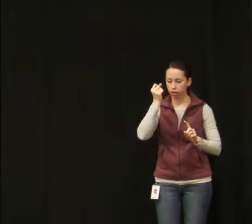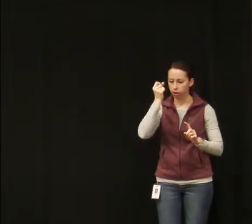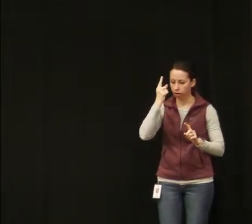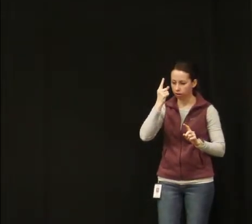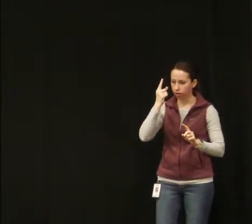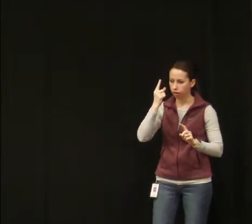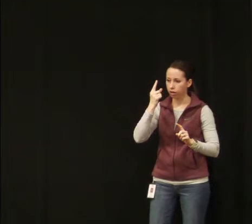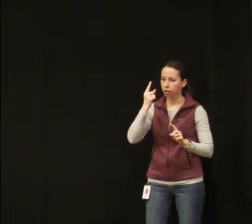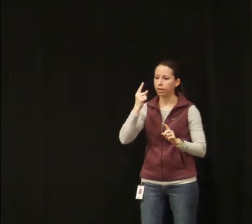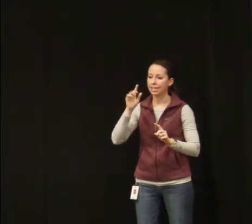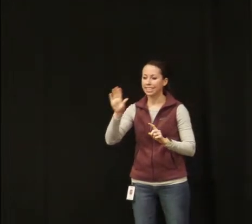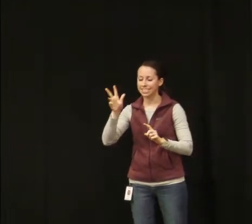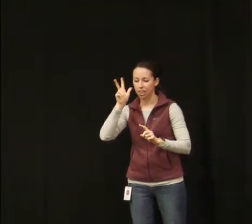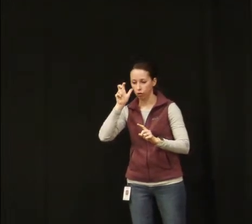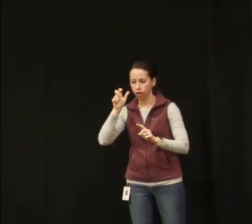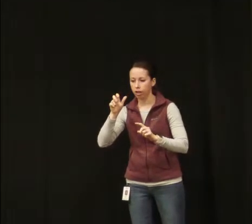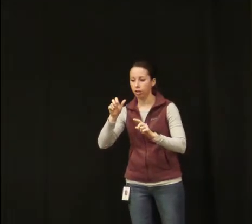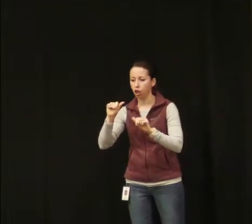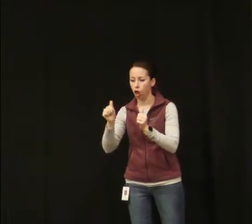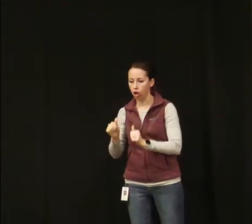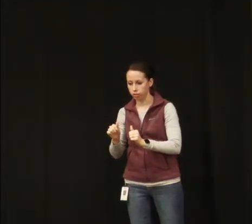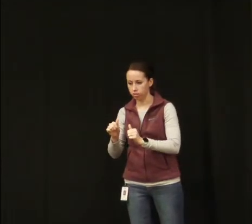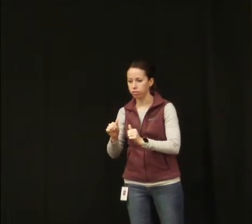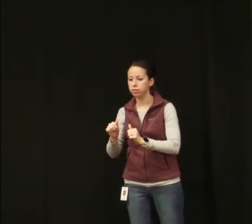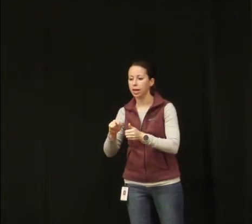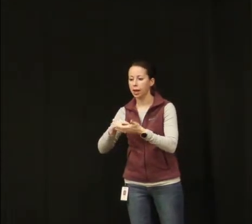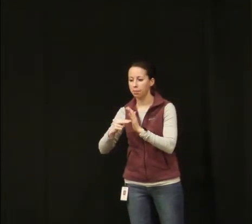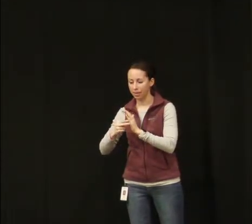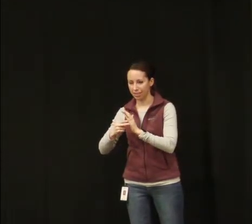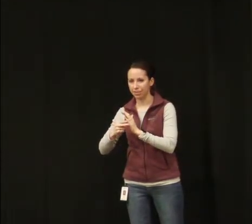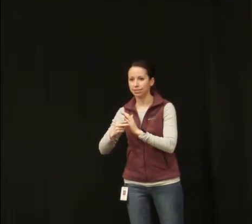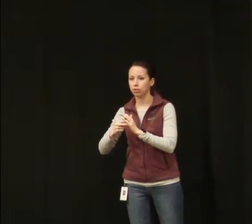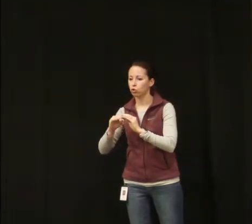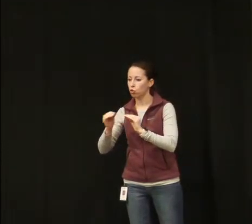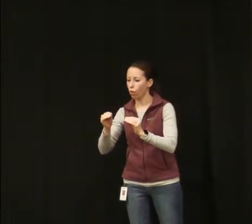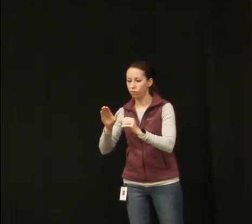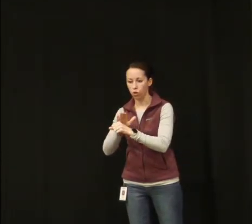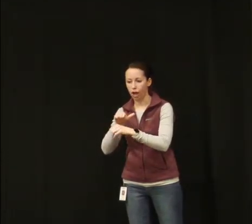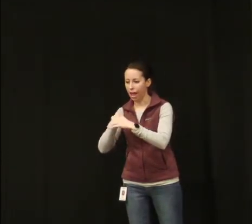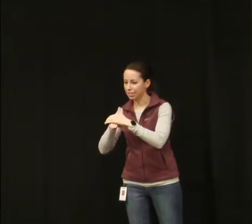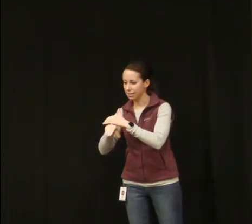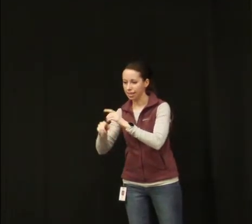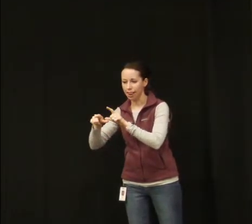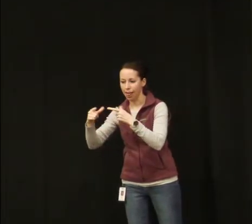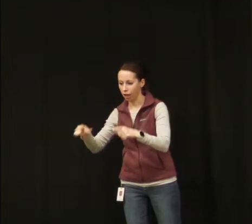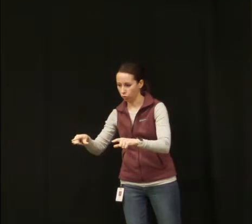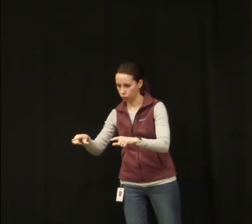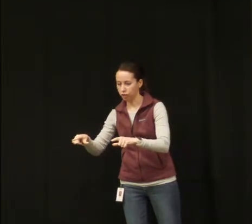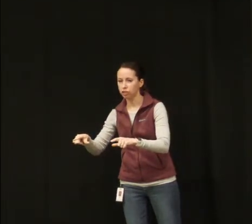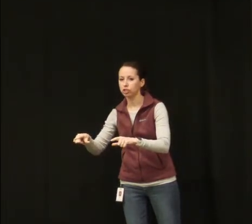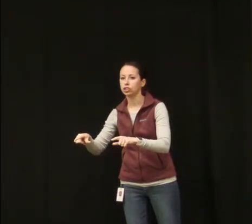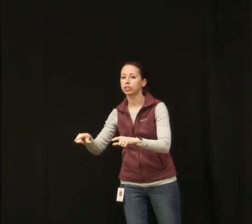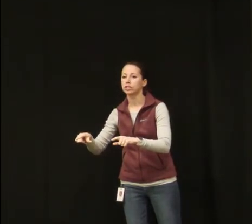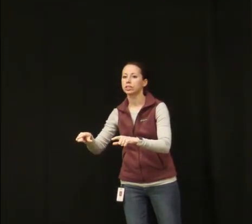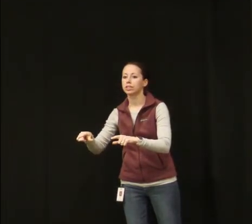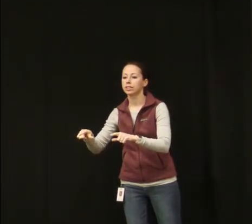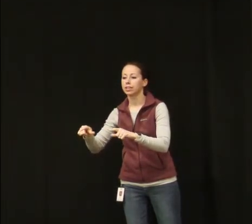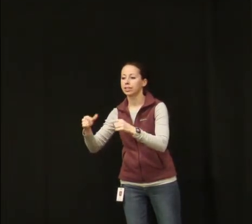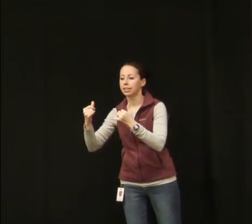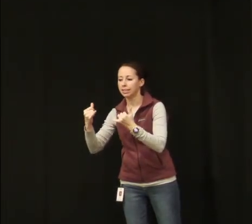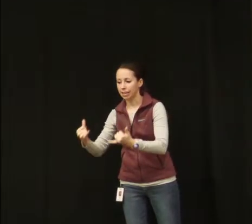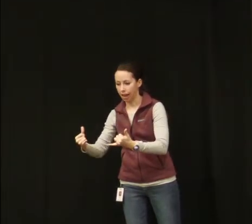of full access to language, which is now causing issues